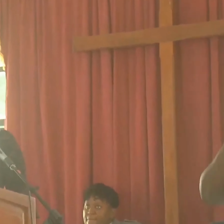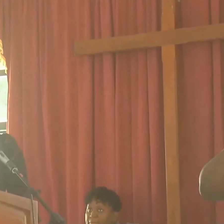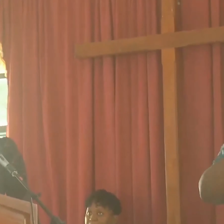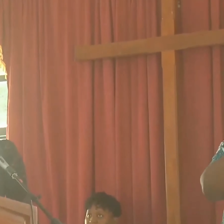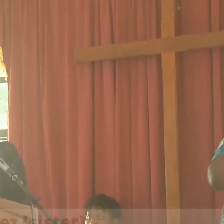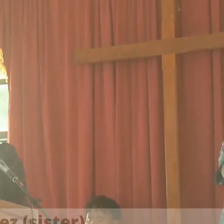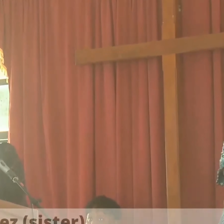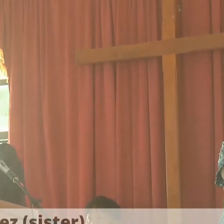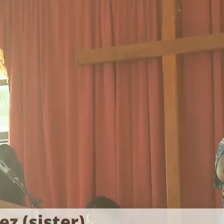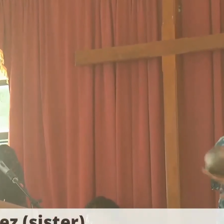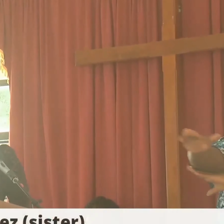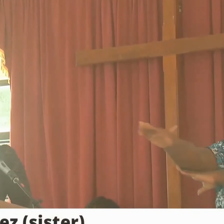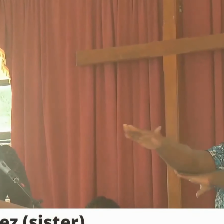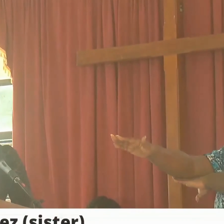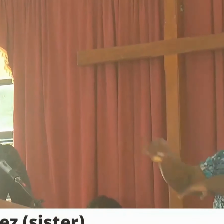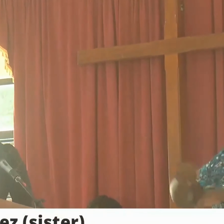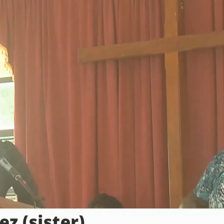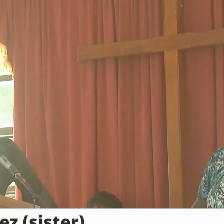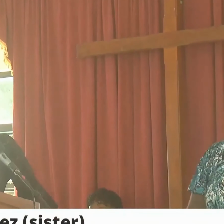afternoon, everyone.